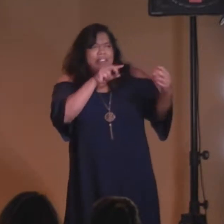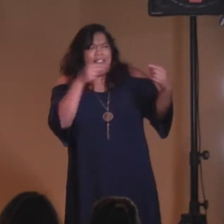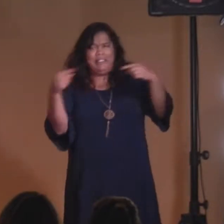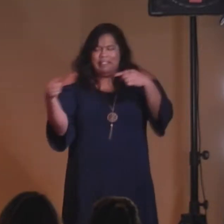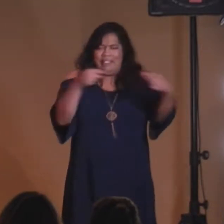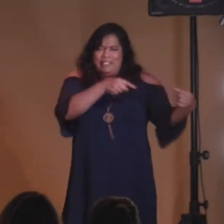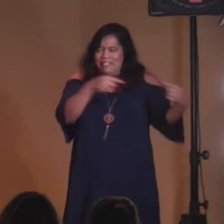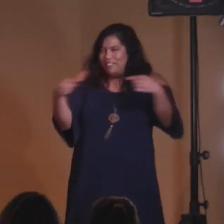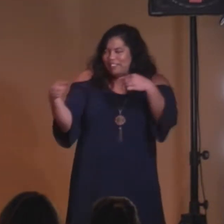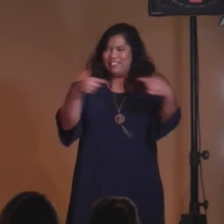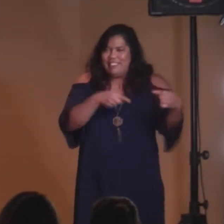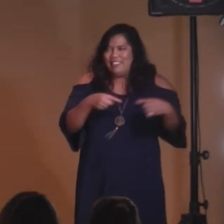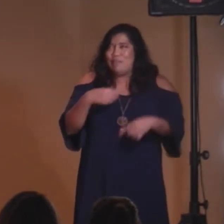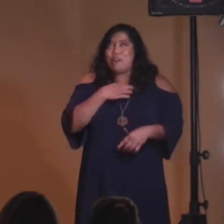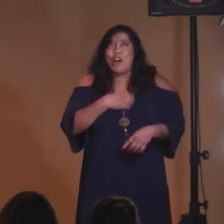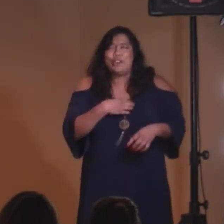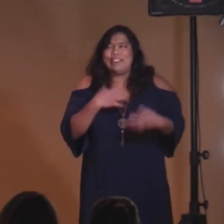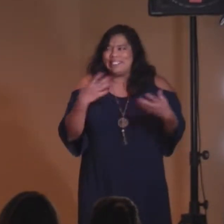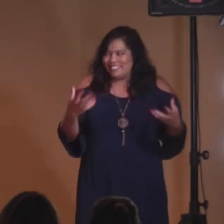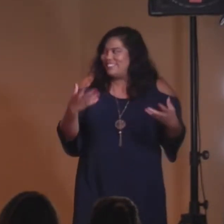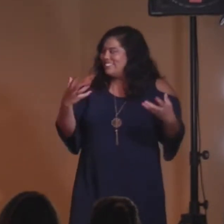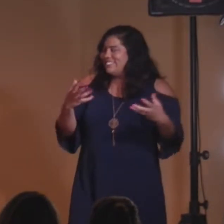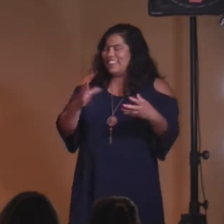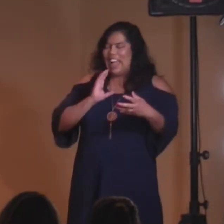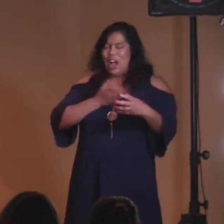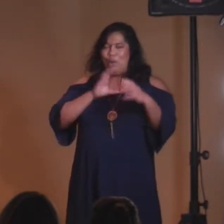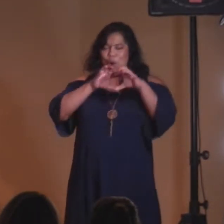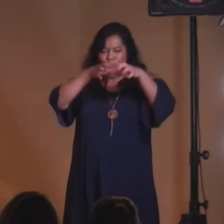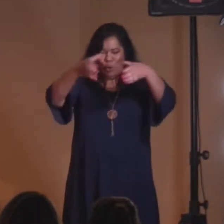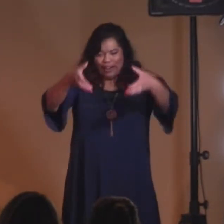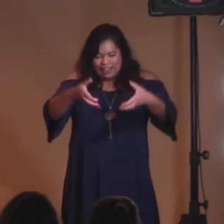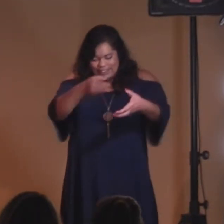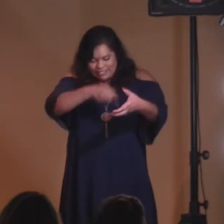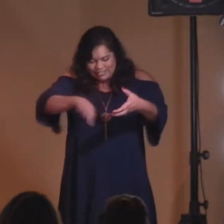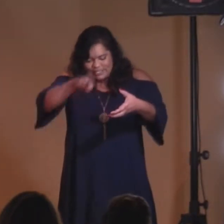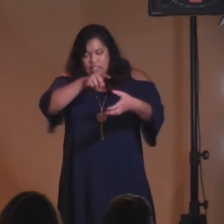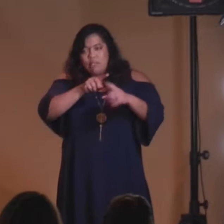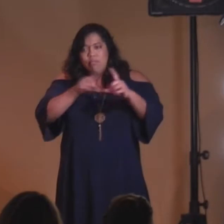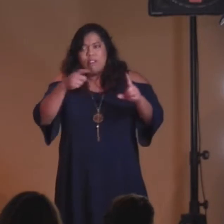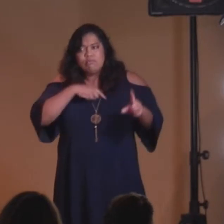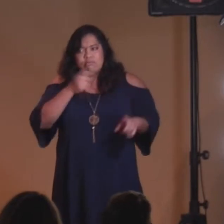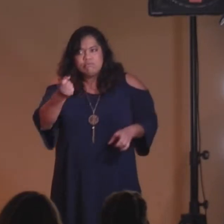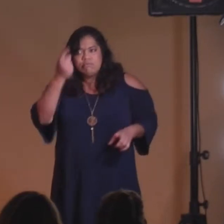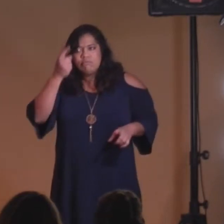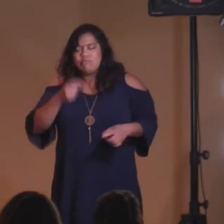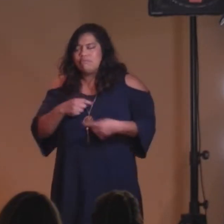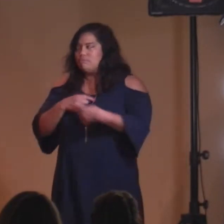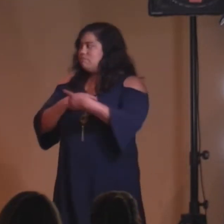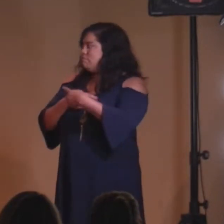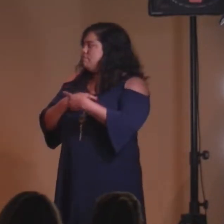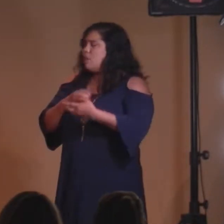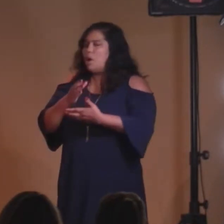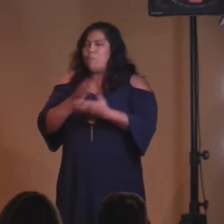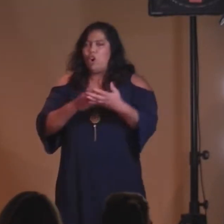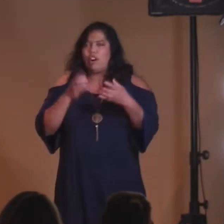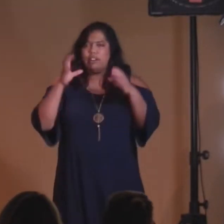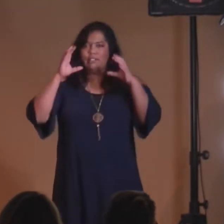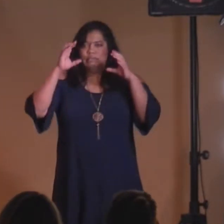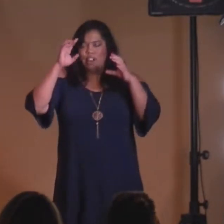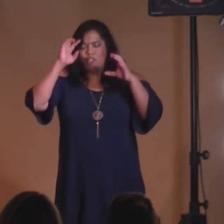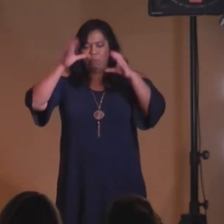does this whole thing. But we have to understand that, on a certain level, that part of this has